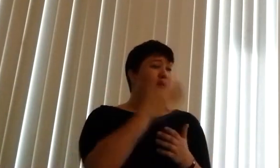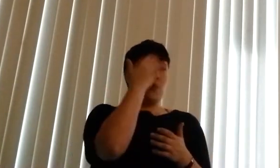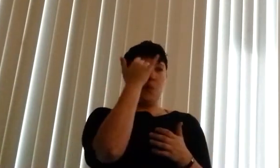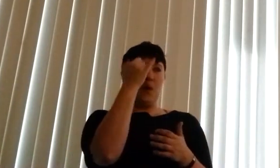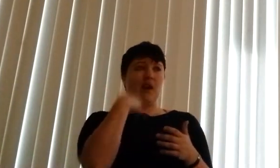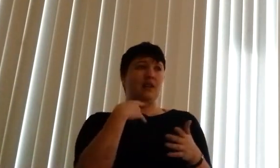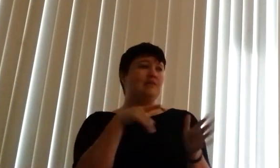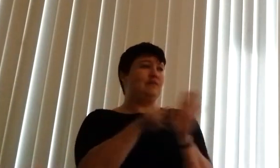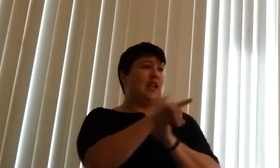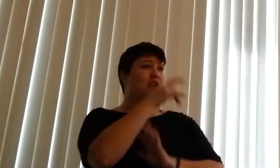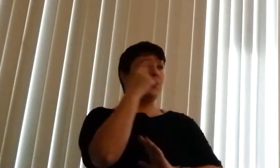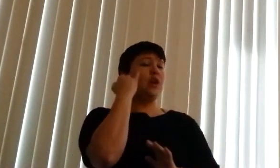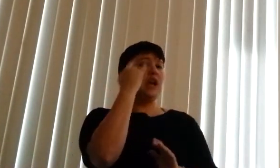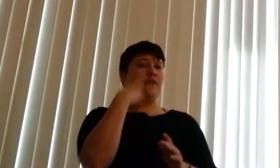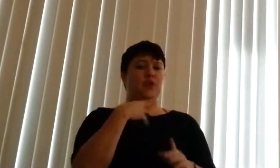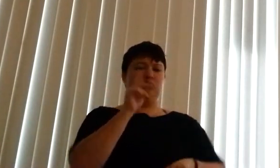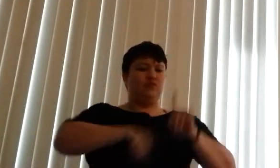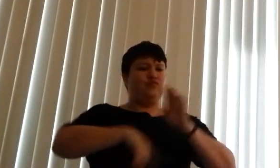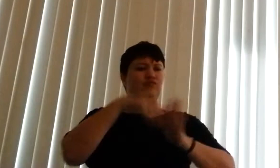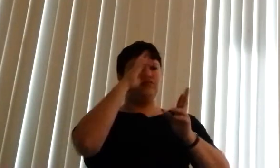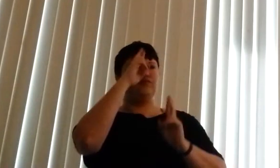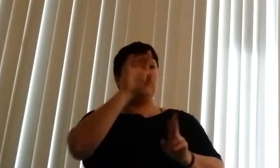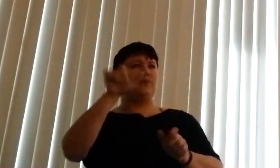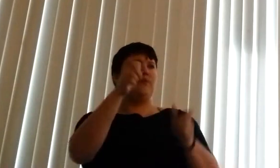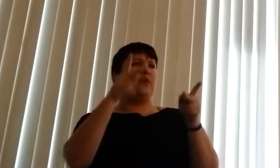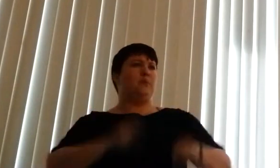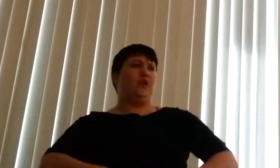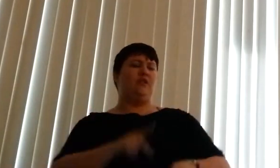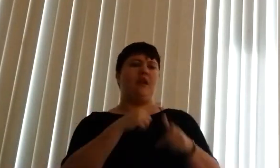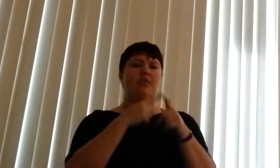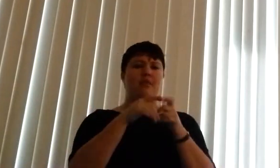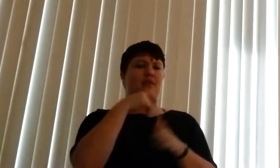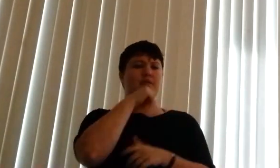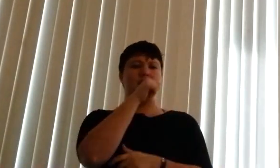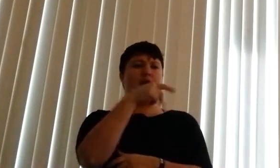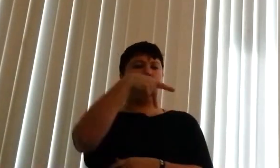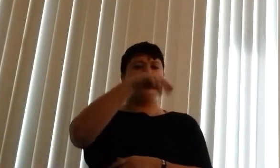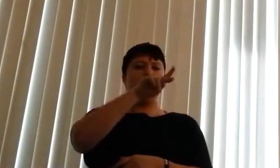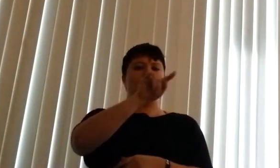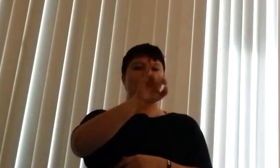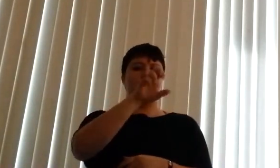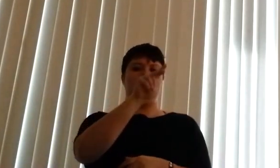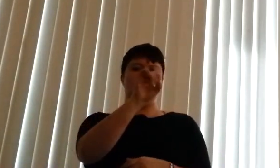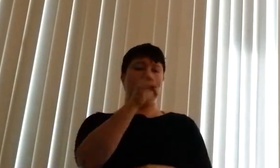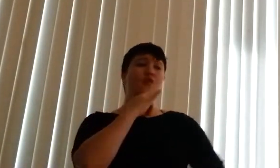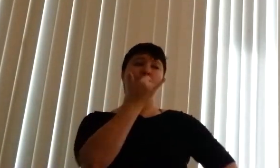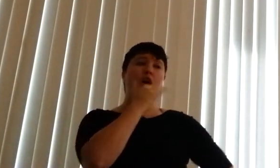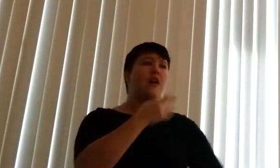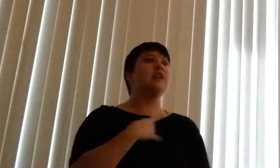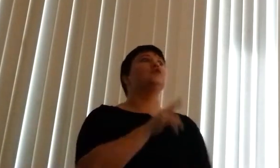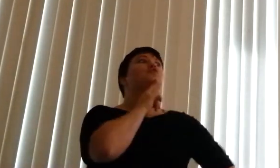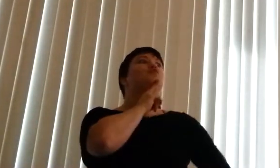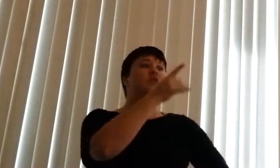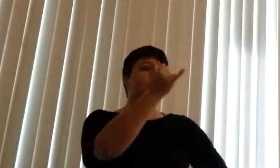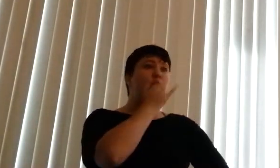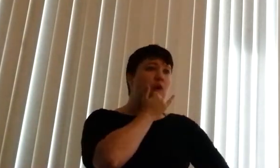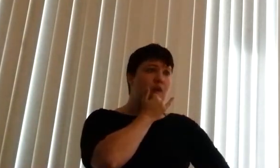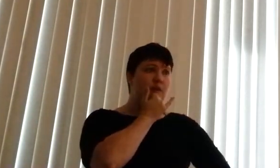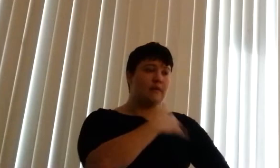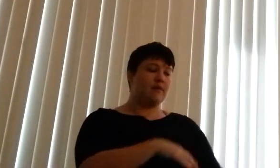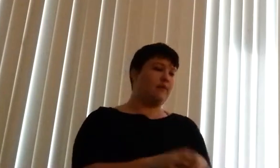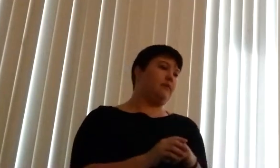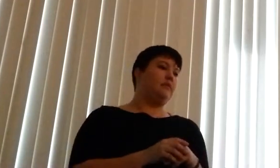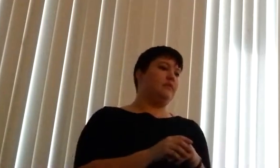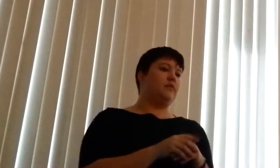respect a person's dignity, according to Kant, is not a pro tanto wrong, it's wrong. Pro